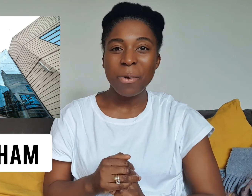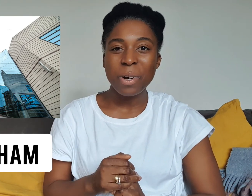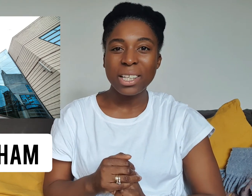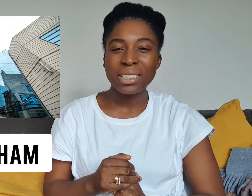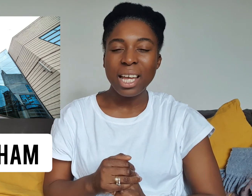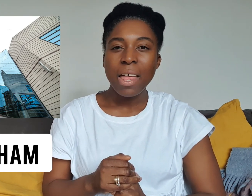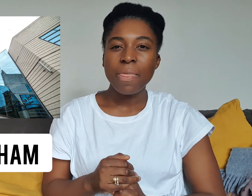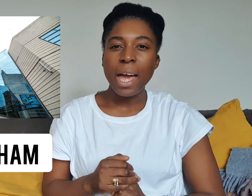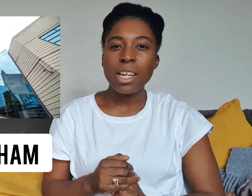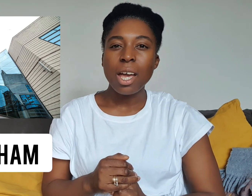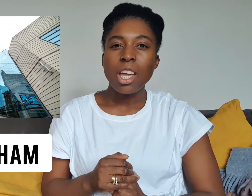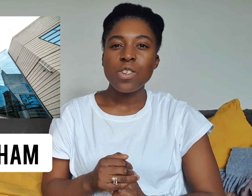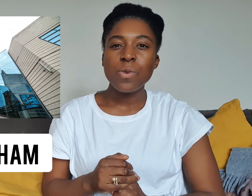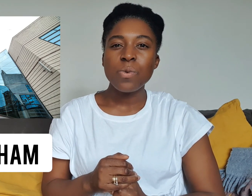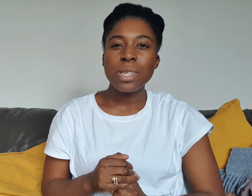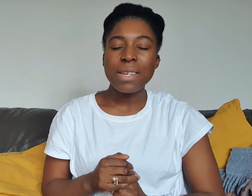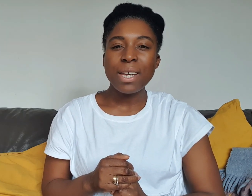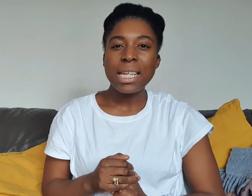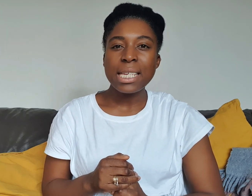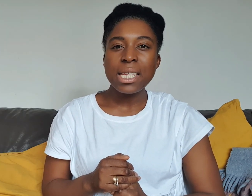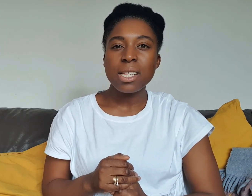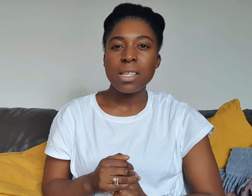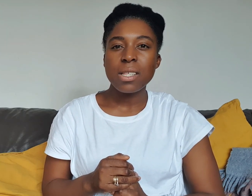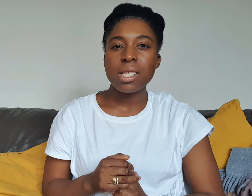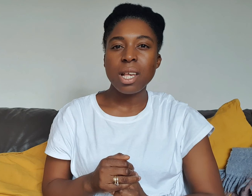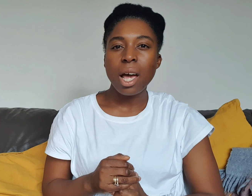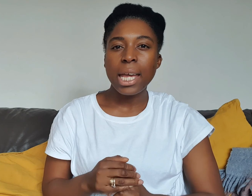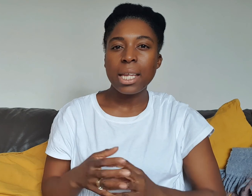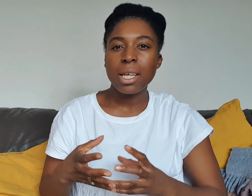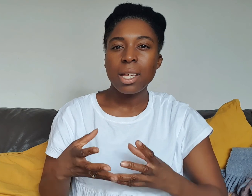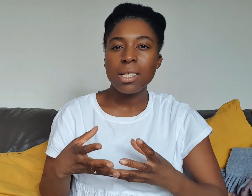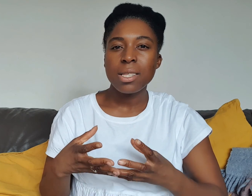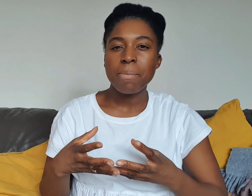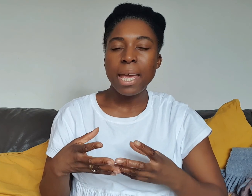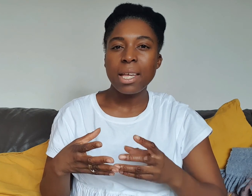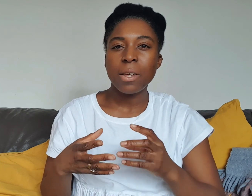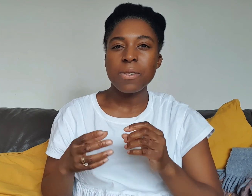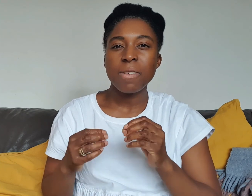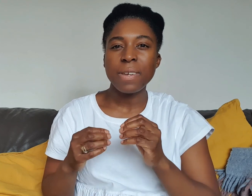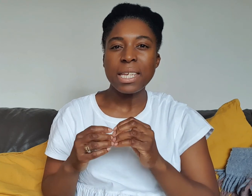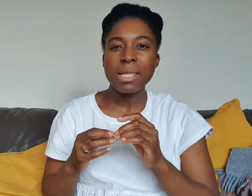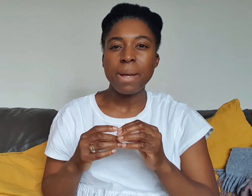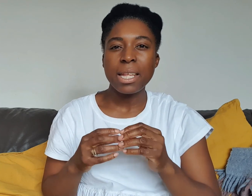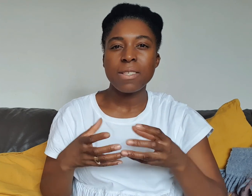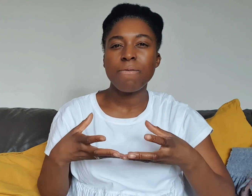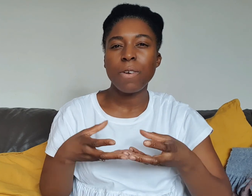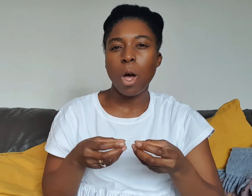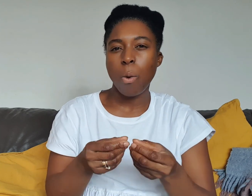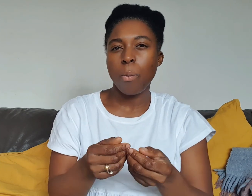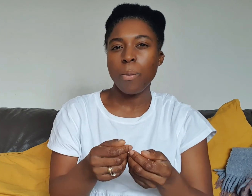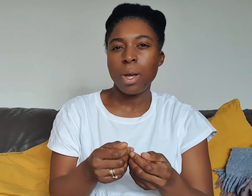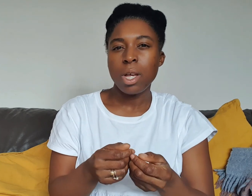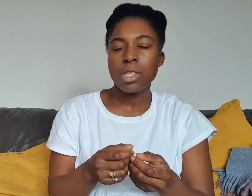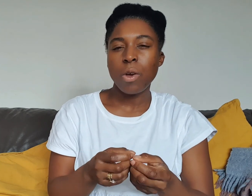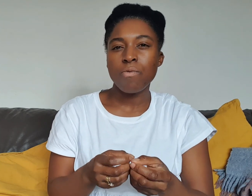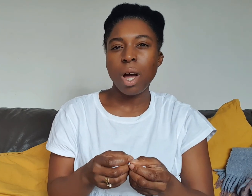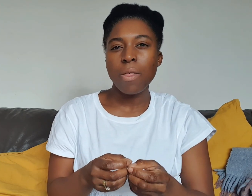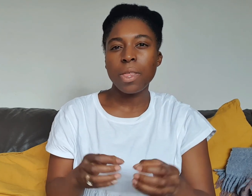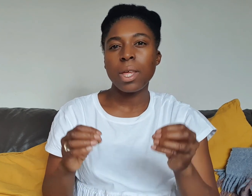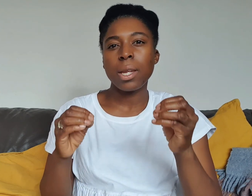one that you really need to sign to make those finger spellings flow. So rather than